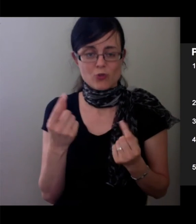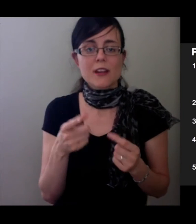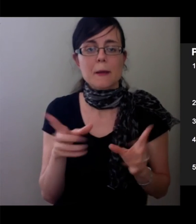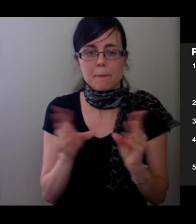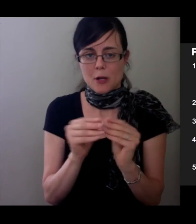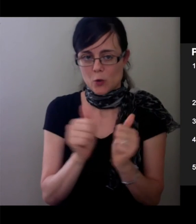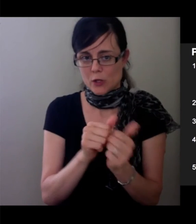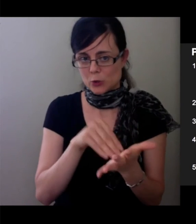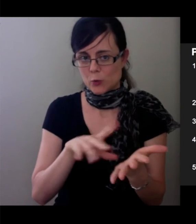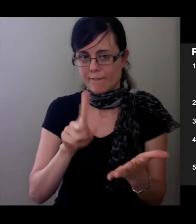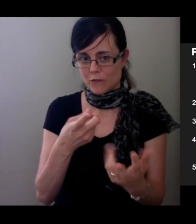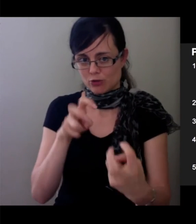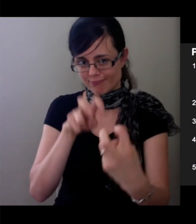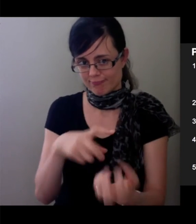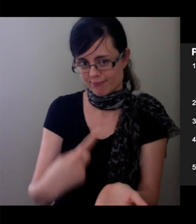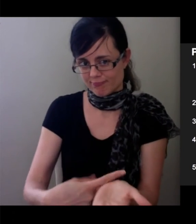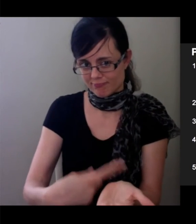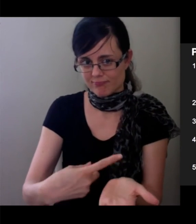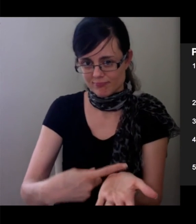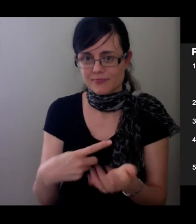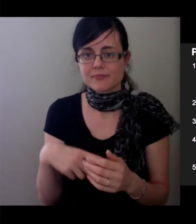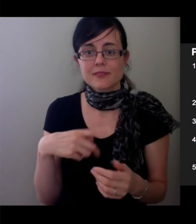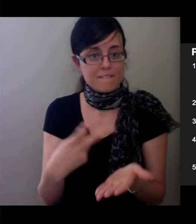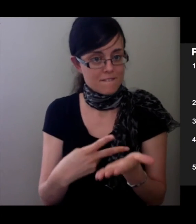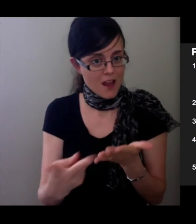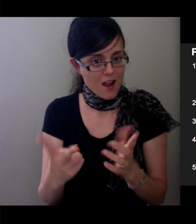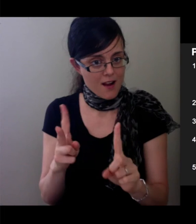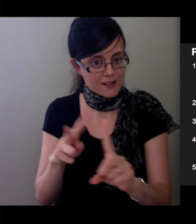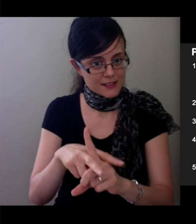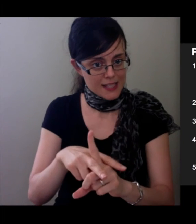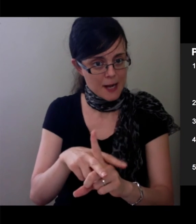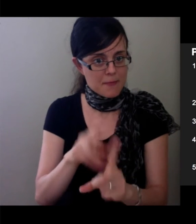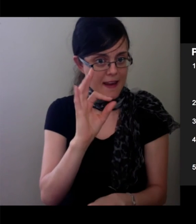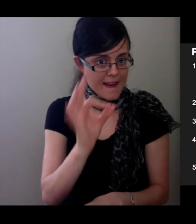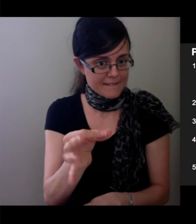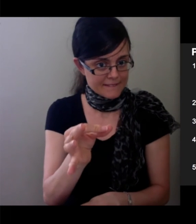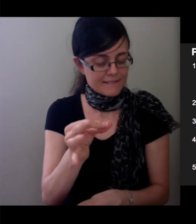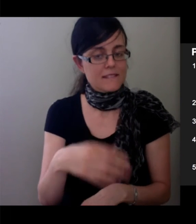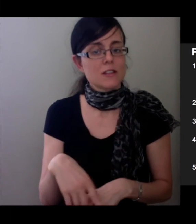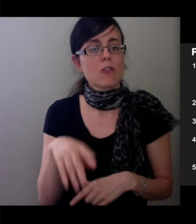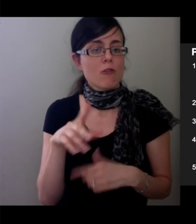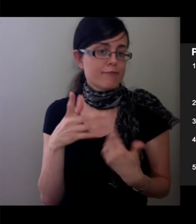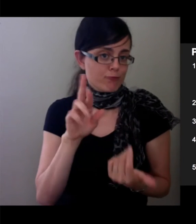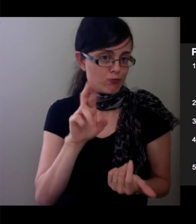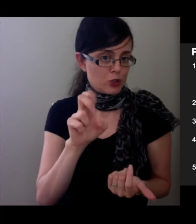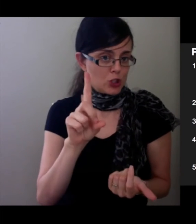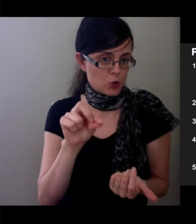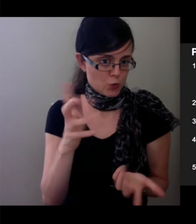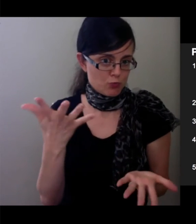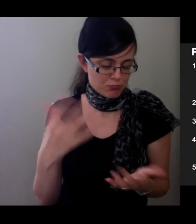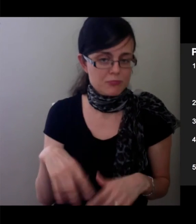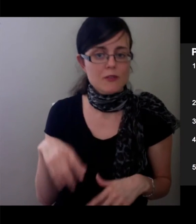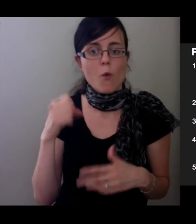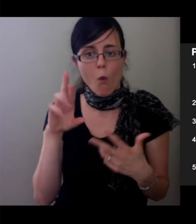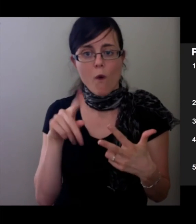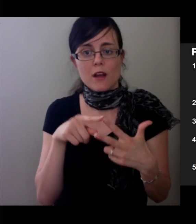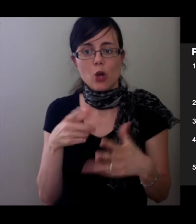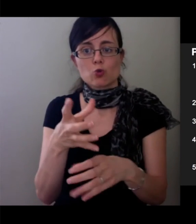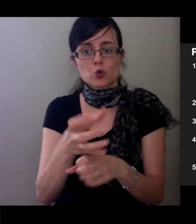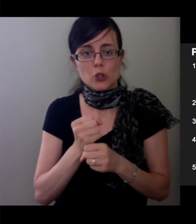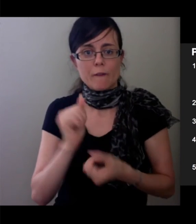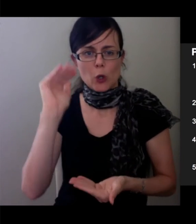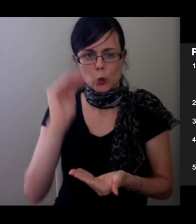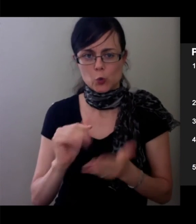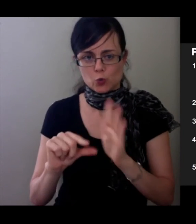committee. When faculty has found that a student has cheated, they should sit down and talk to them. They can fail them on an assignment, have